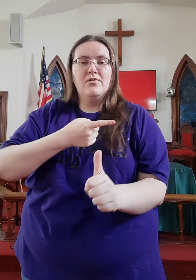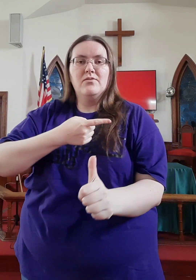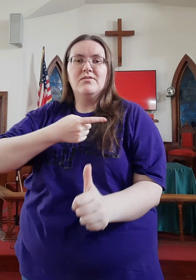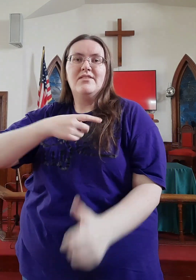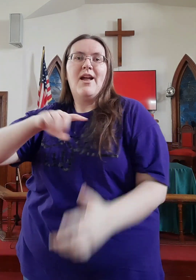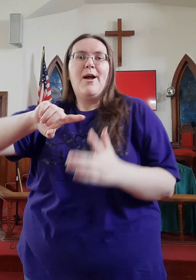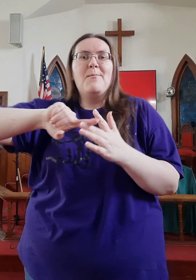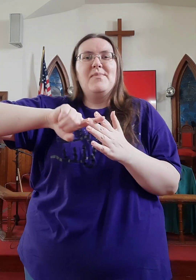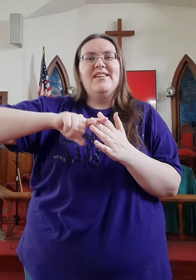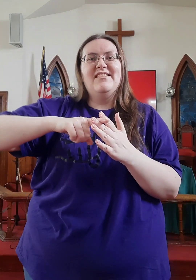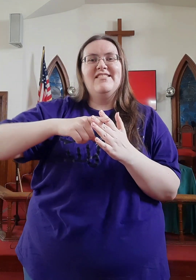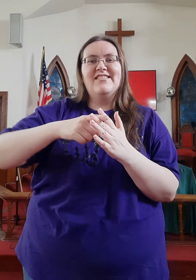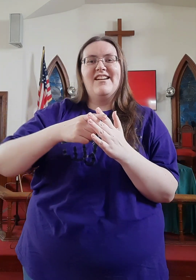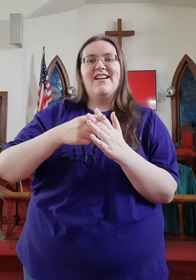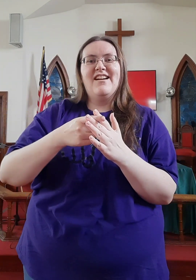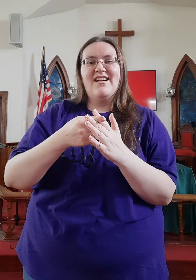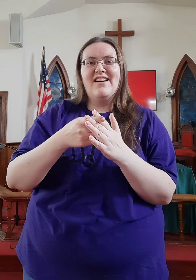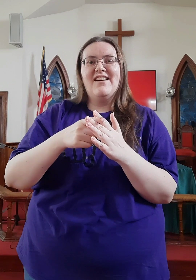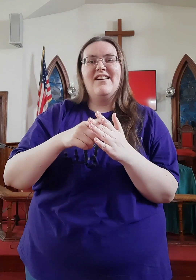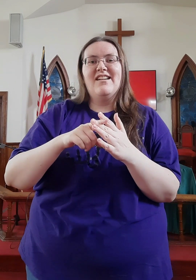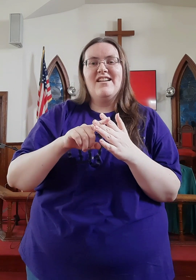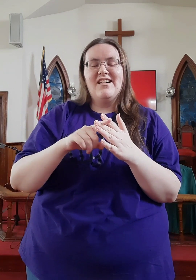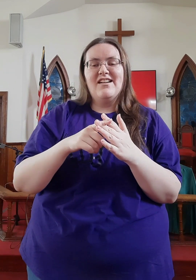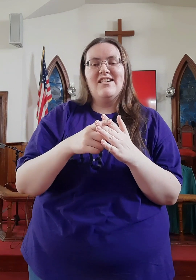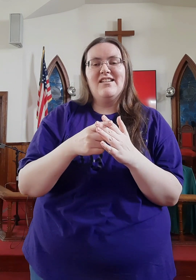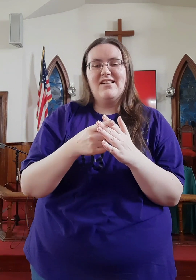first began.